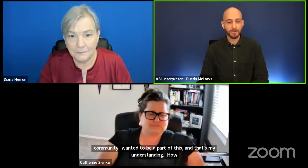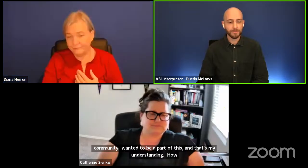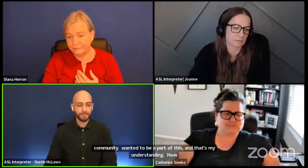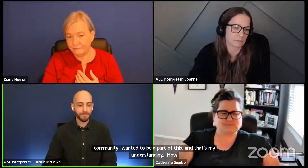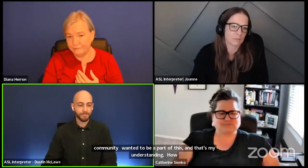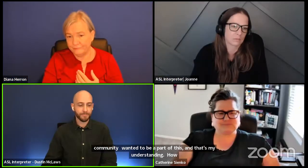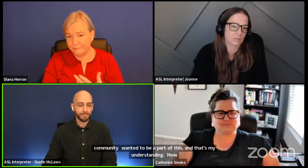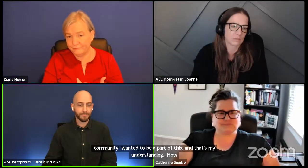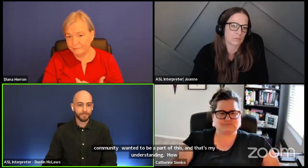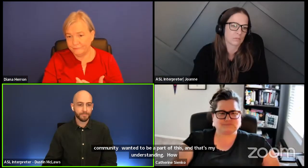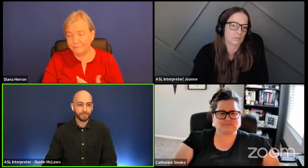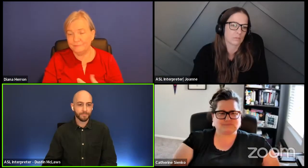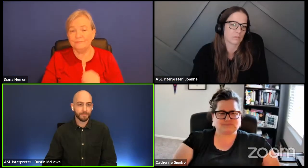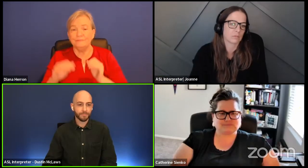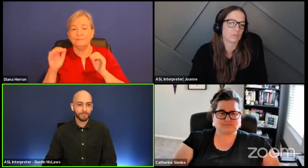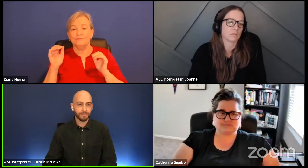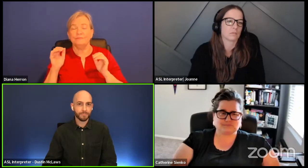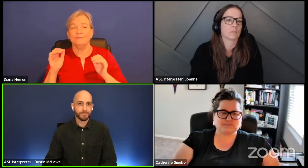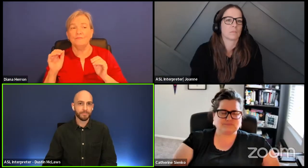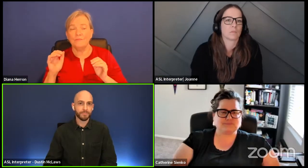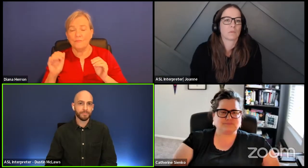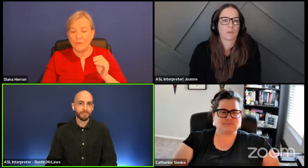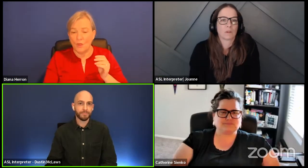Commissioner Herron?